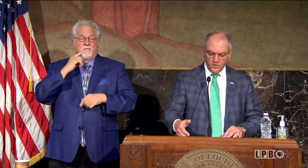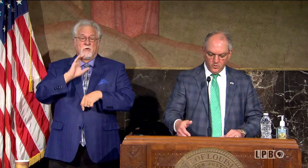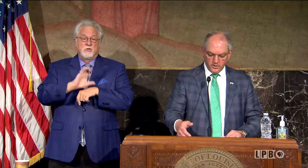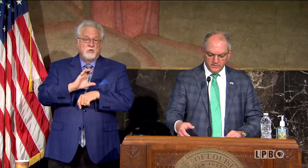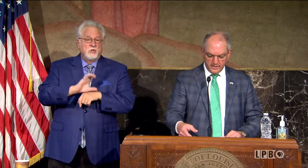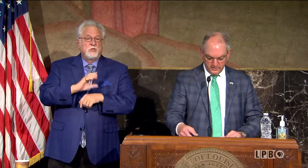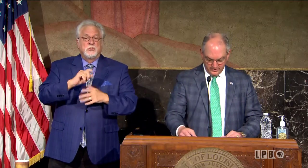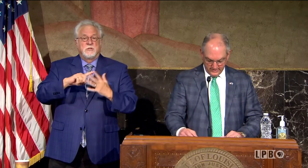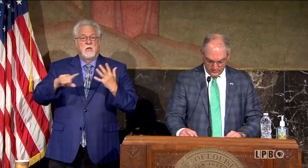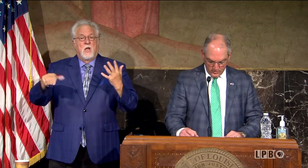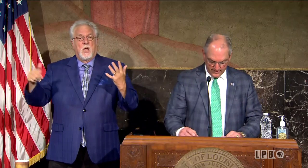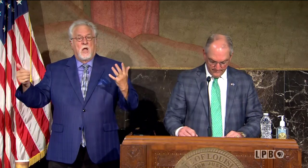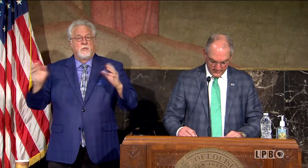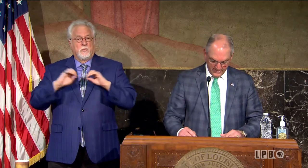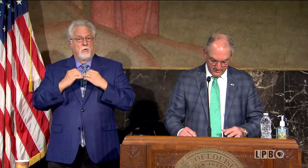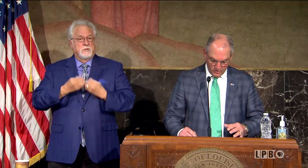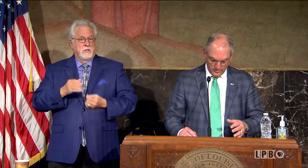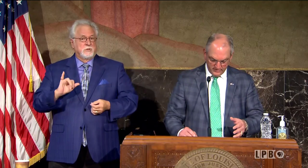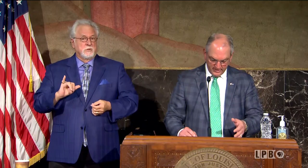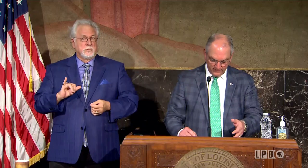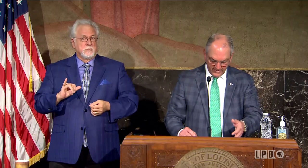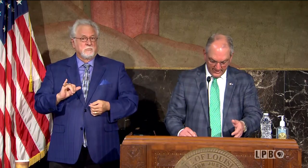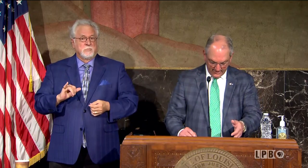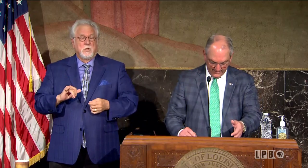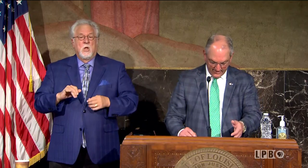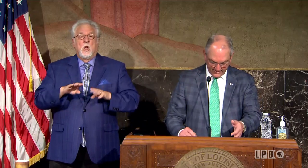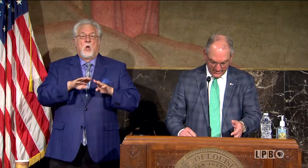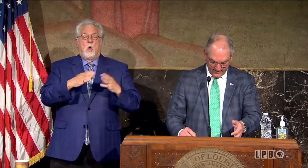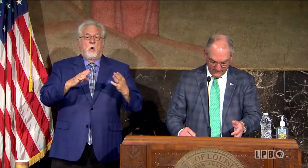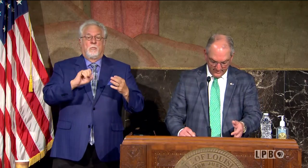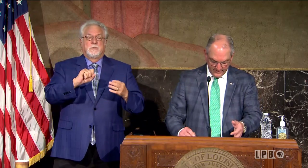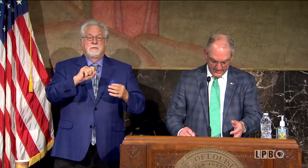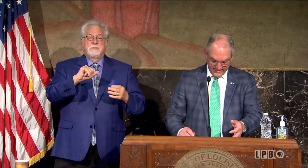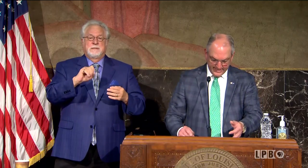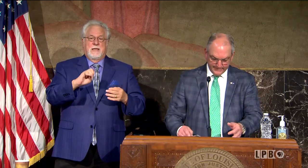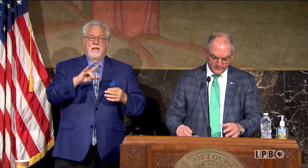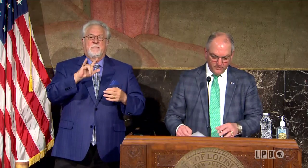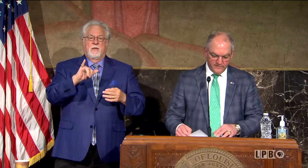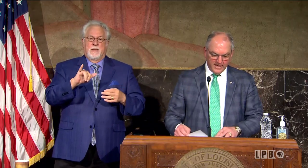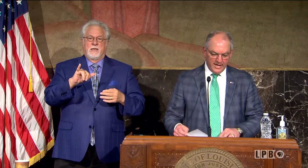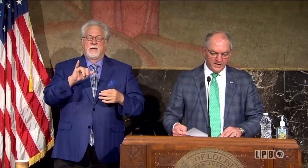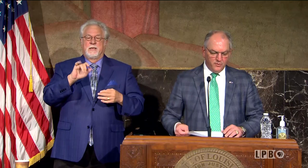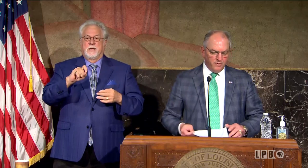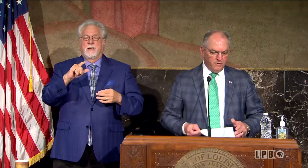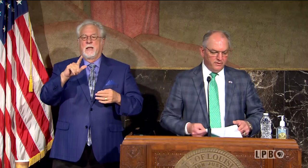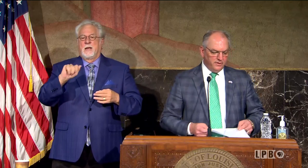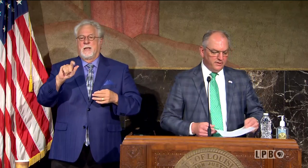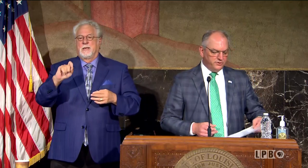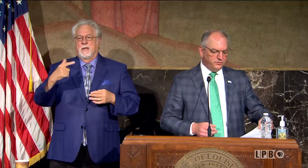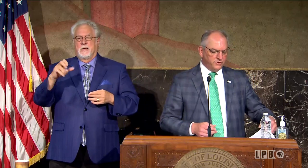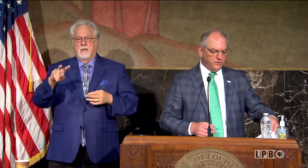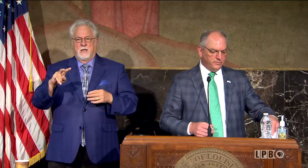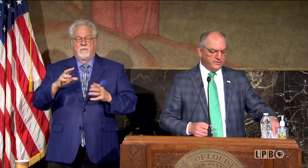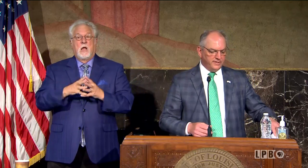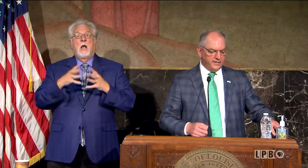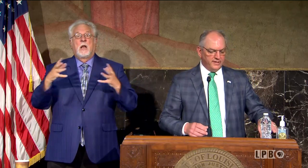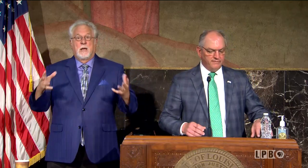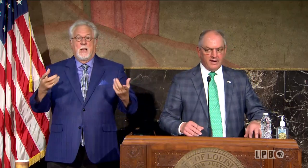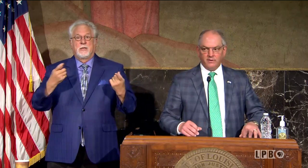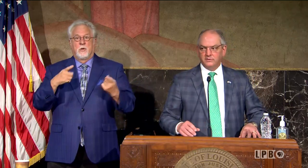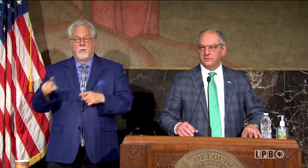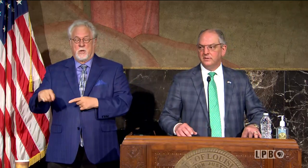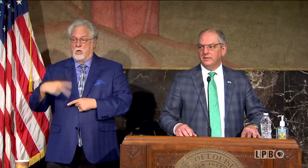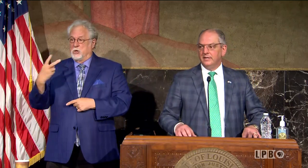other organizations as well. That's at opensafely.la.gov. So we've got a lot going on, 2 storms